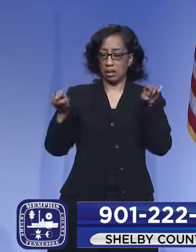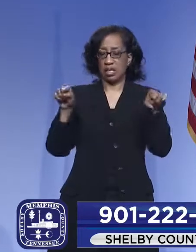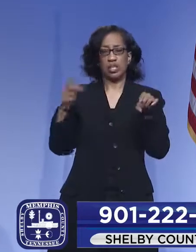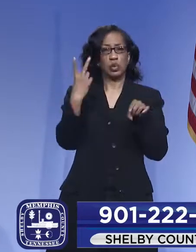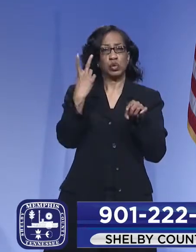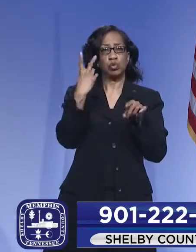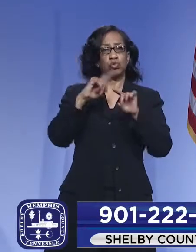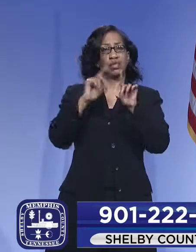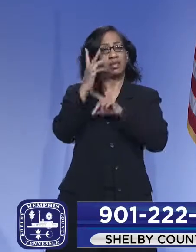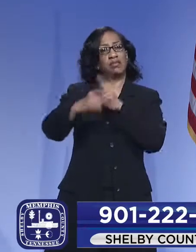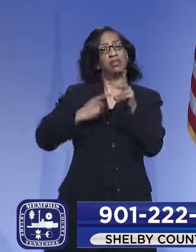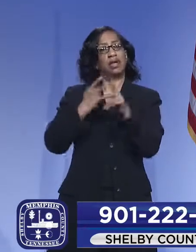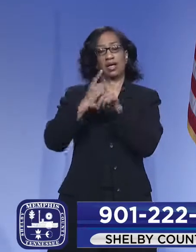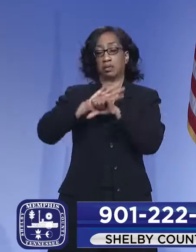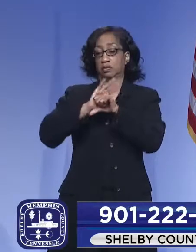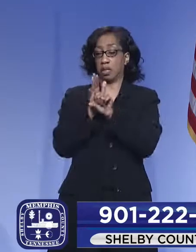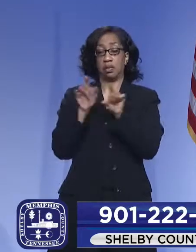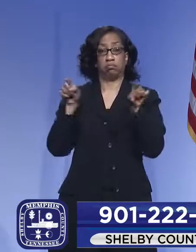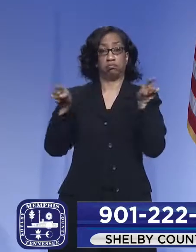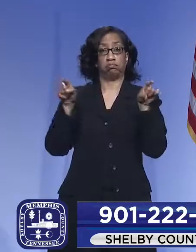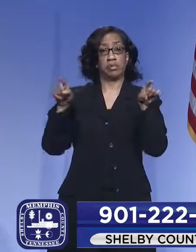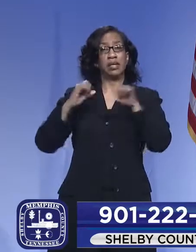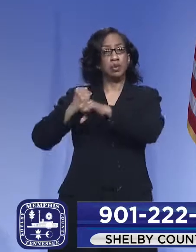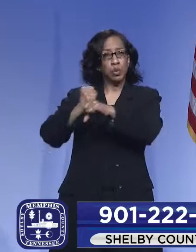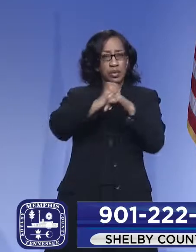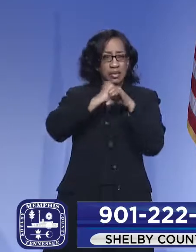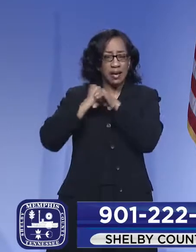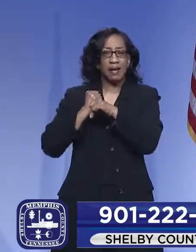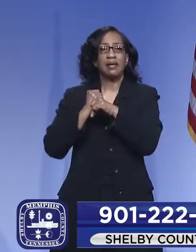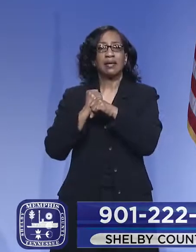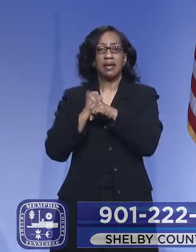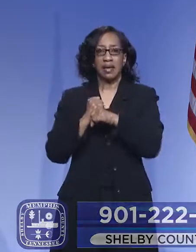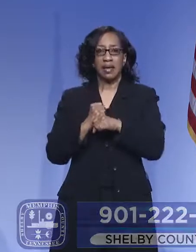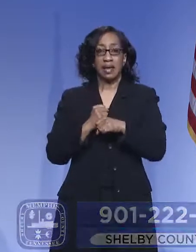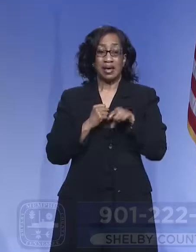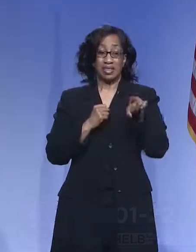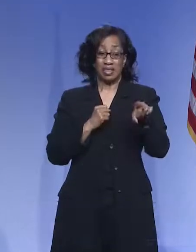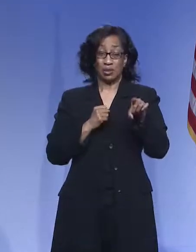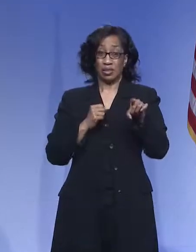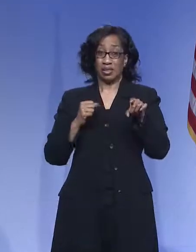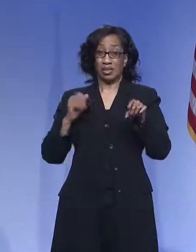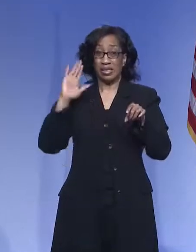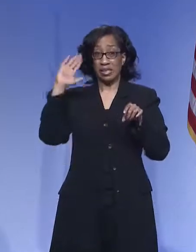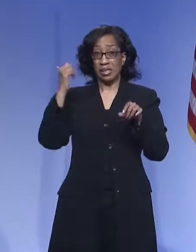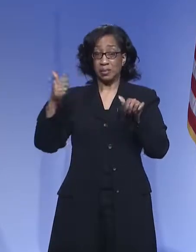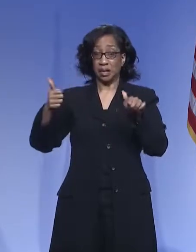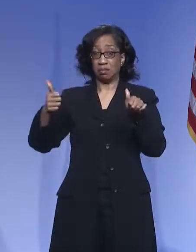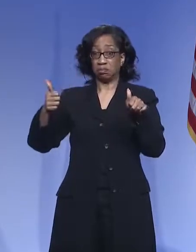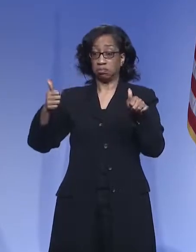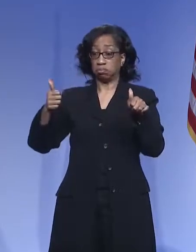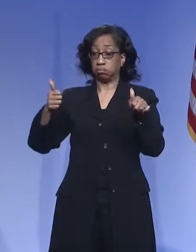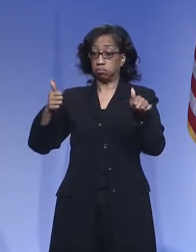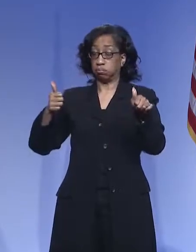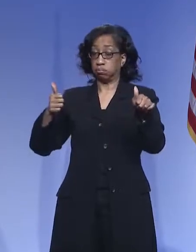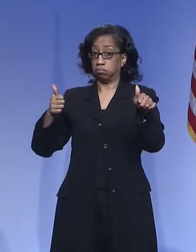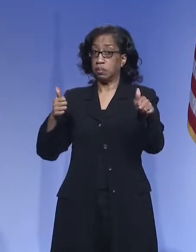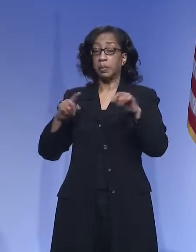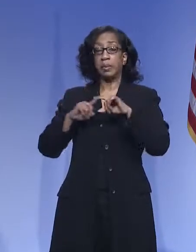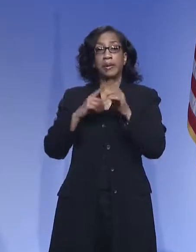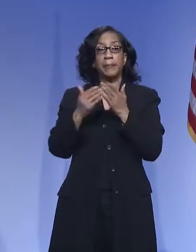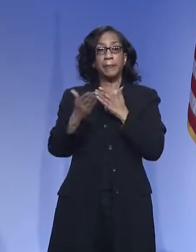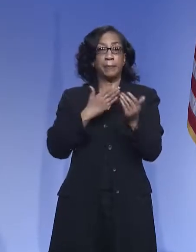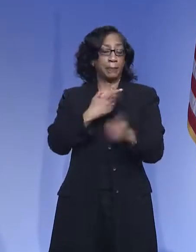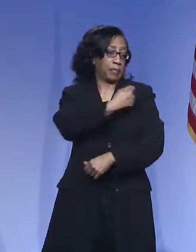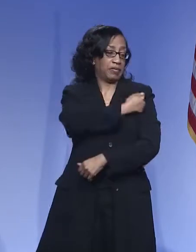its pathway of becoming the dominant strain locally in the next few weeks. So the vaccine would help in both of those